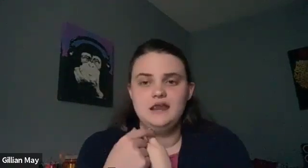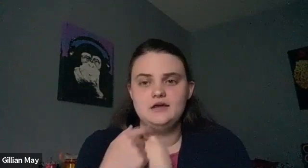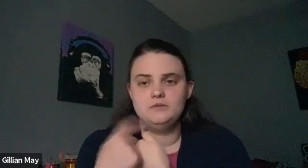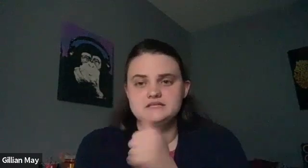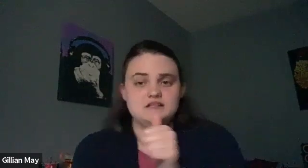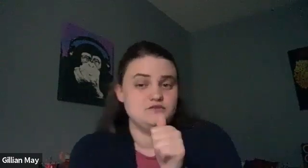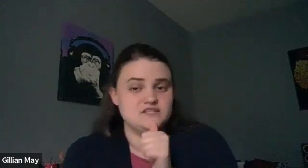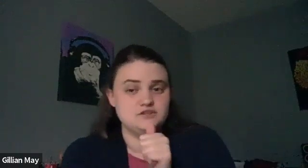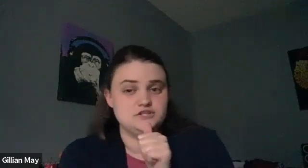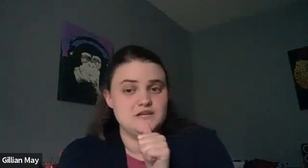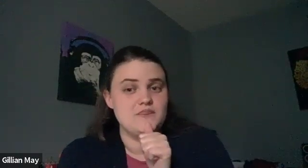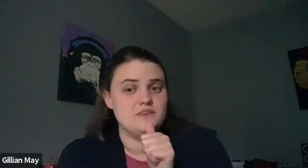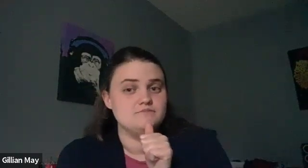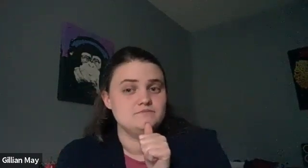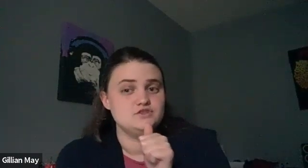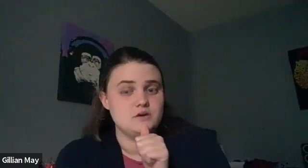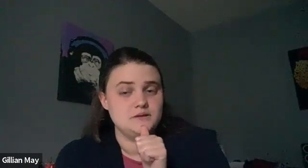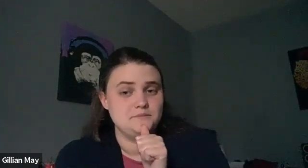nail basically rest on your chin. Strawberry.